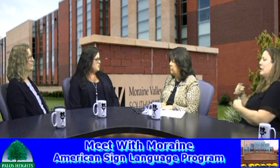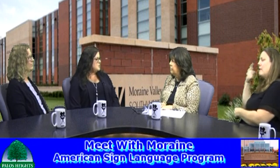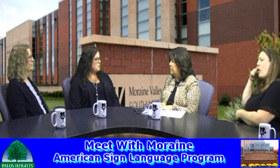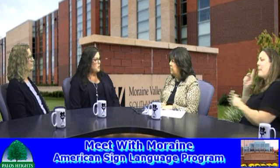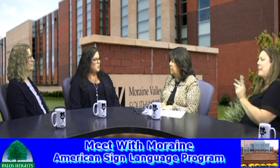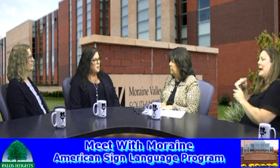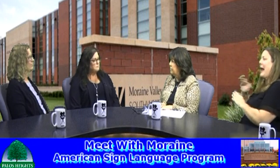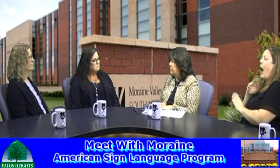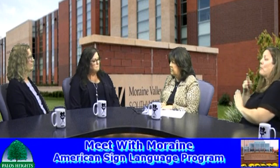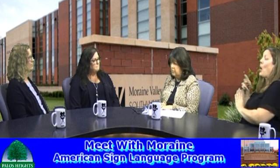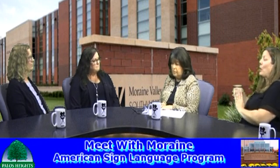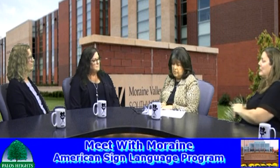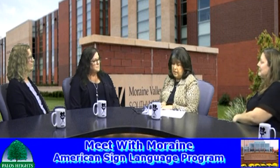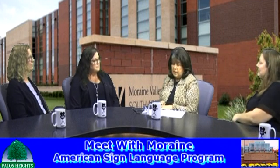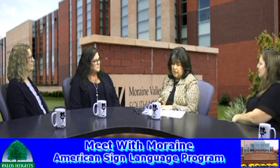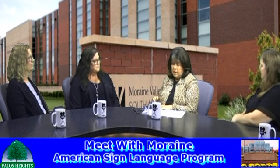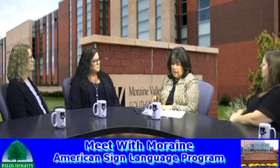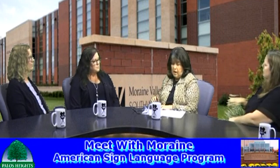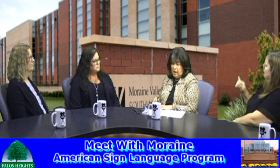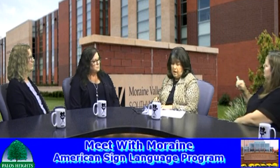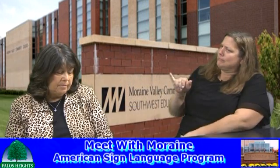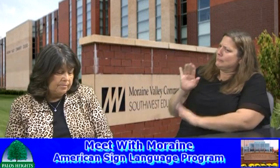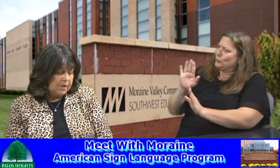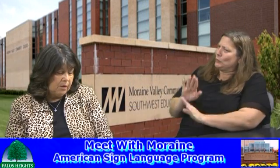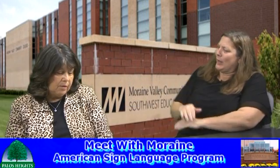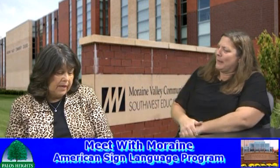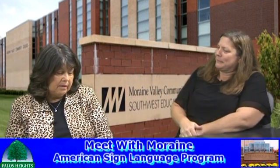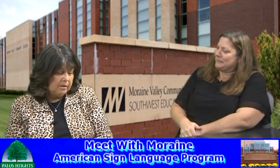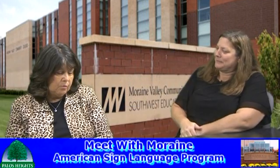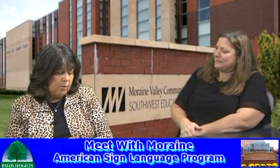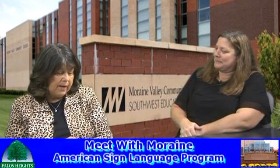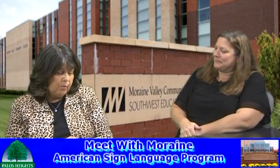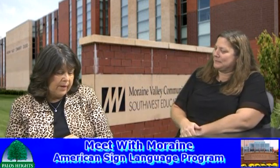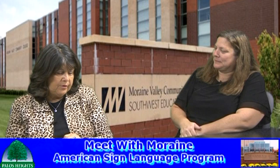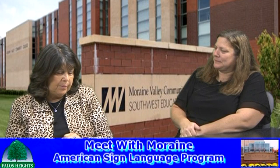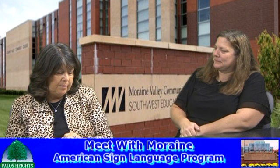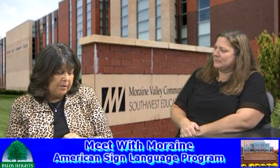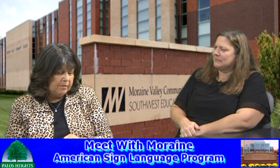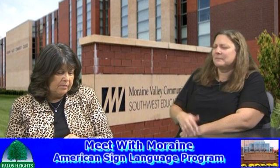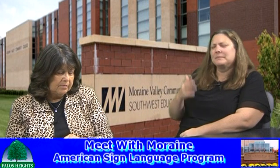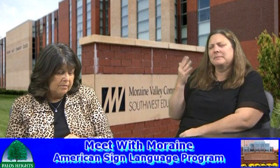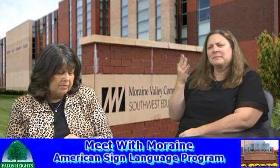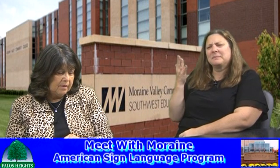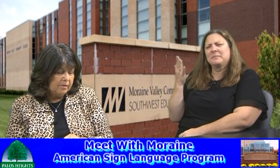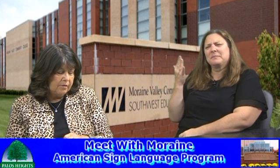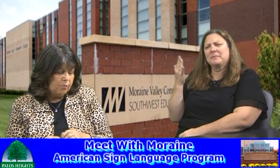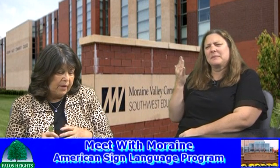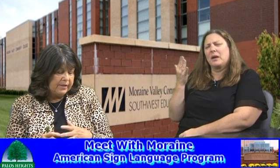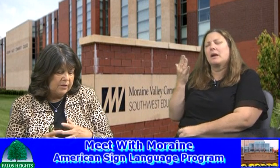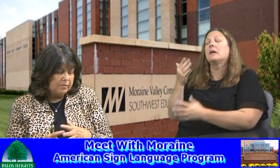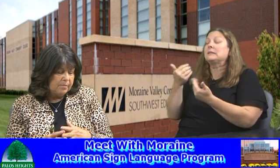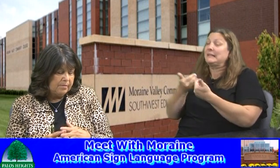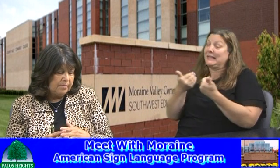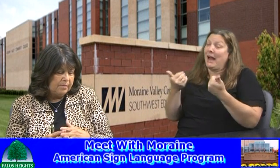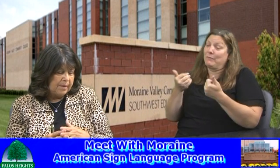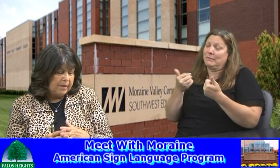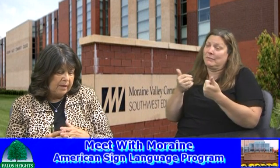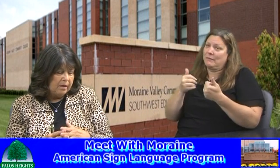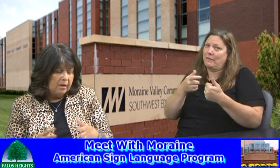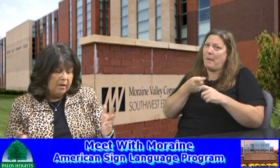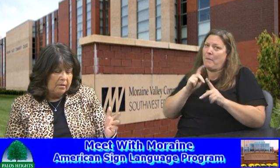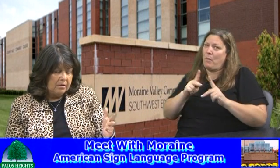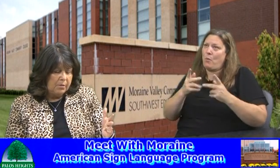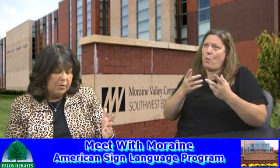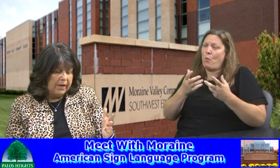for folks in our program. That's great. Okay, why do people, other than wanting to